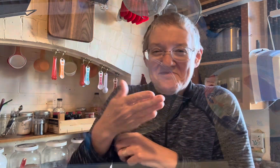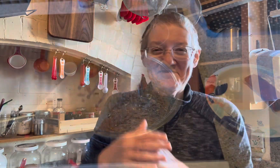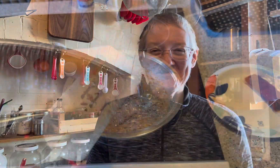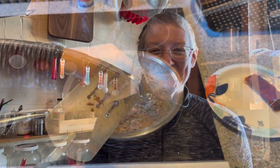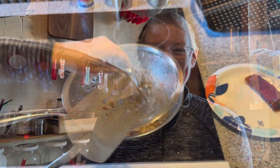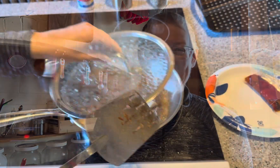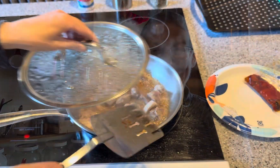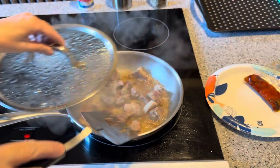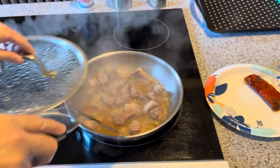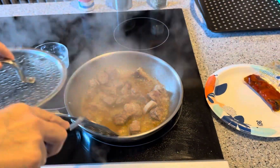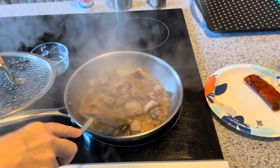salted.